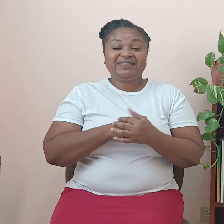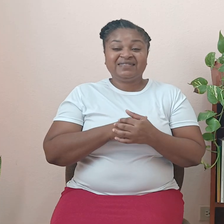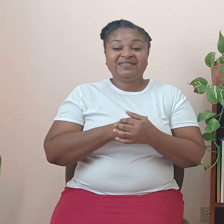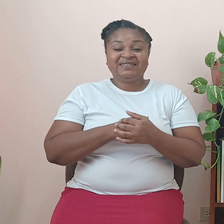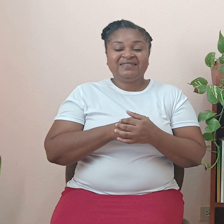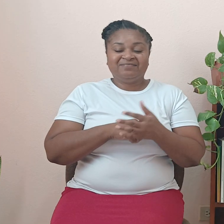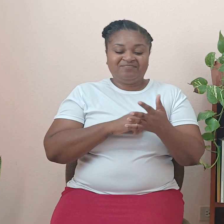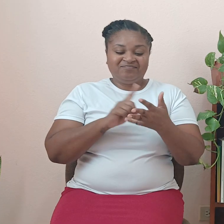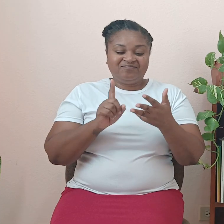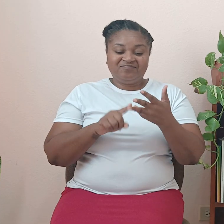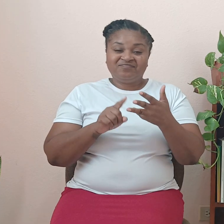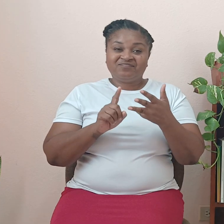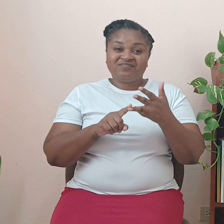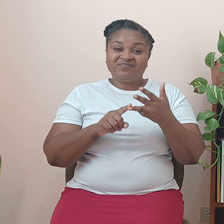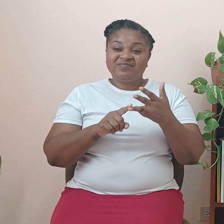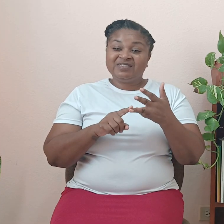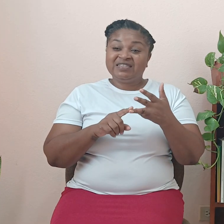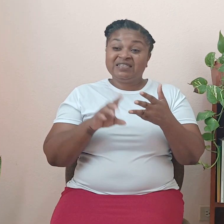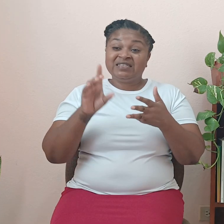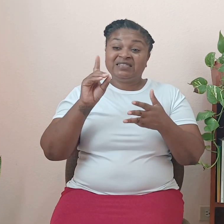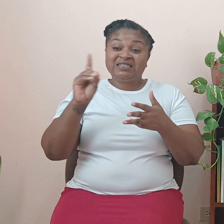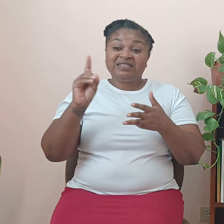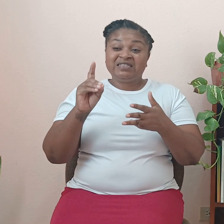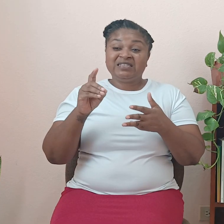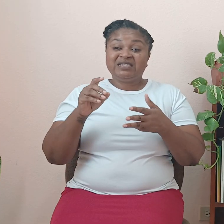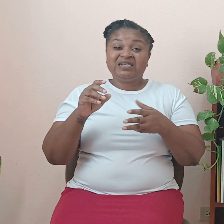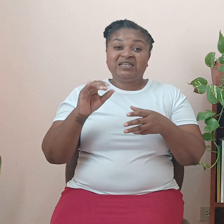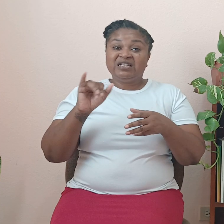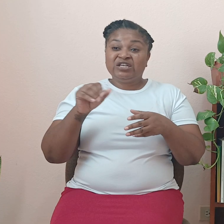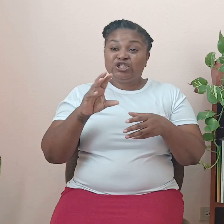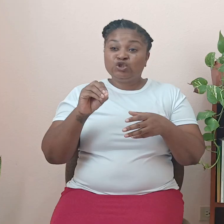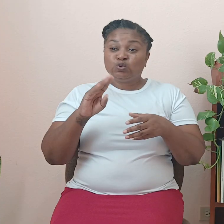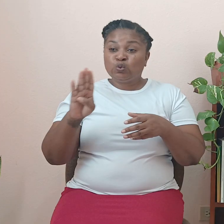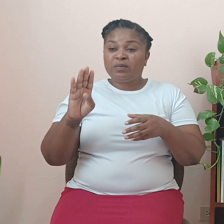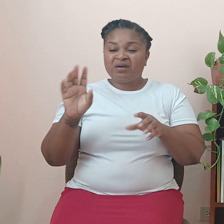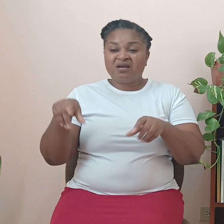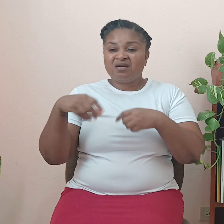D. Job got nothing because God does not give bribes.